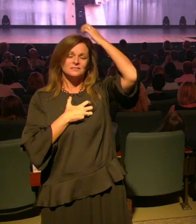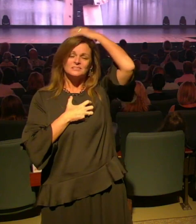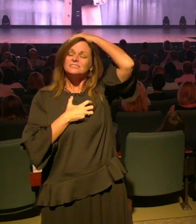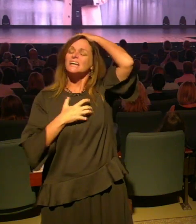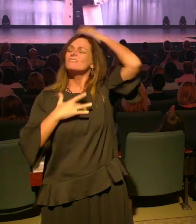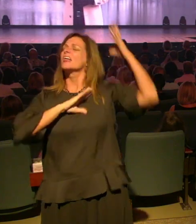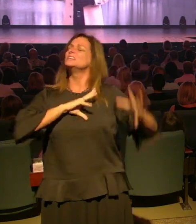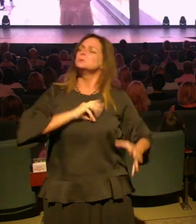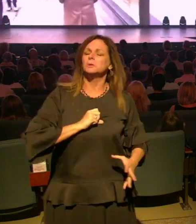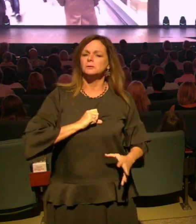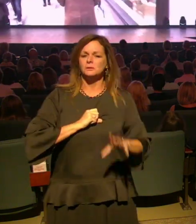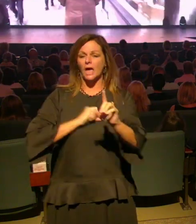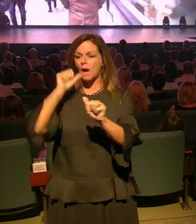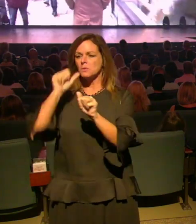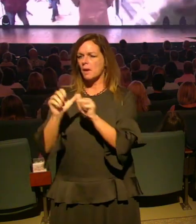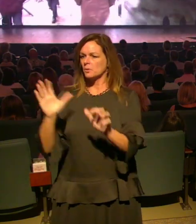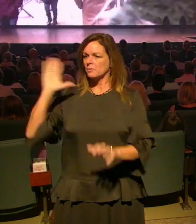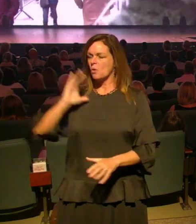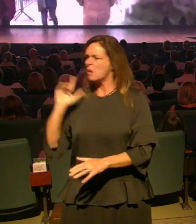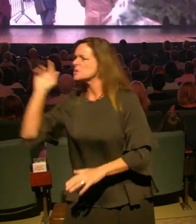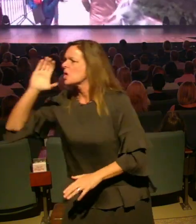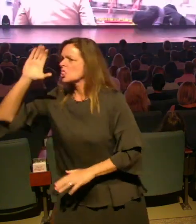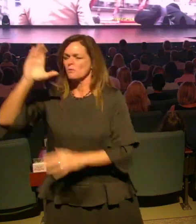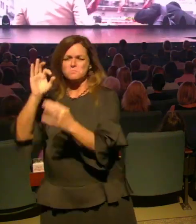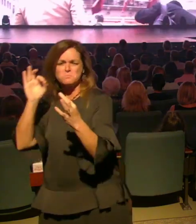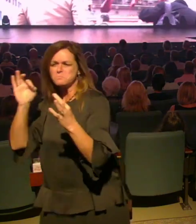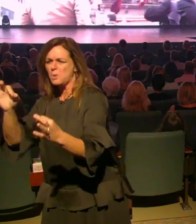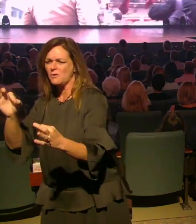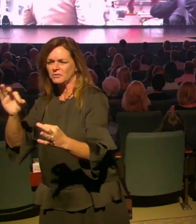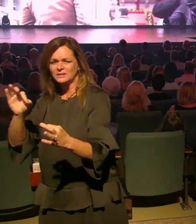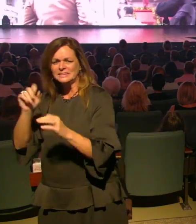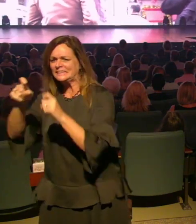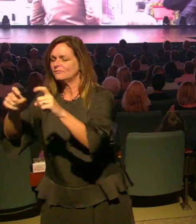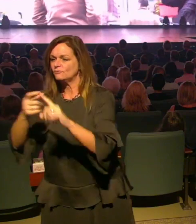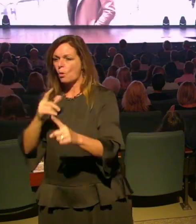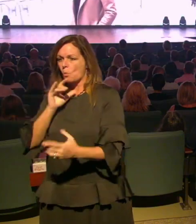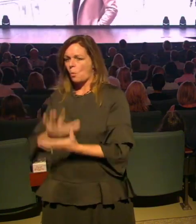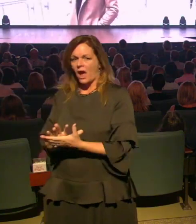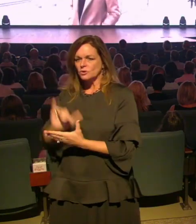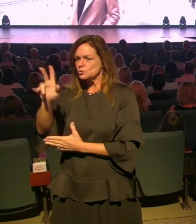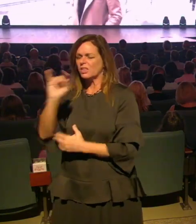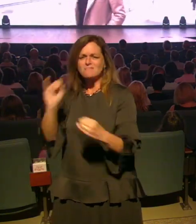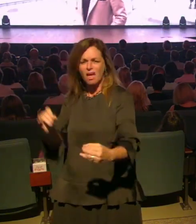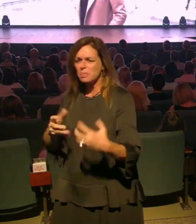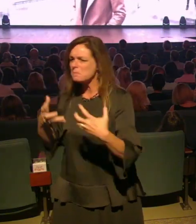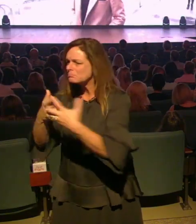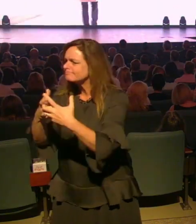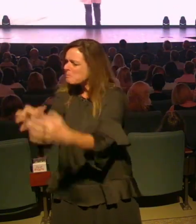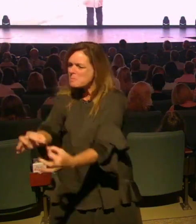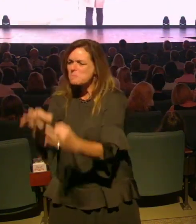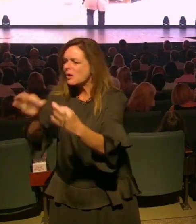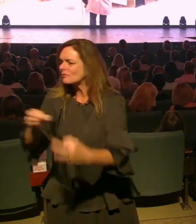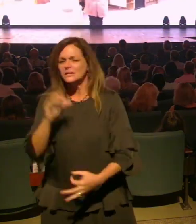several years back, I spent weeks running around looking for the perfect gift for my wife, Julie. Nothing seemed to be just right.